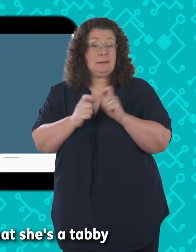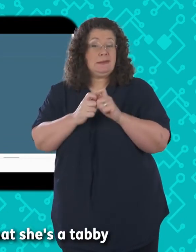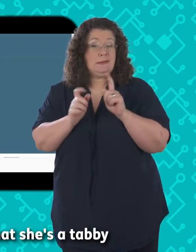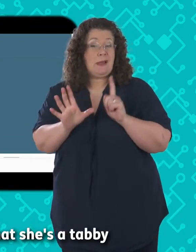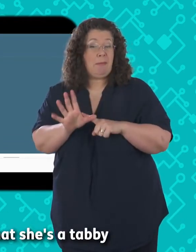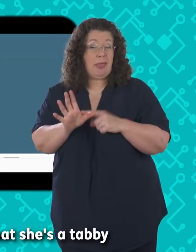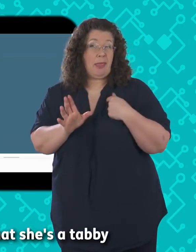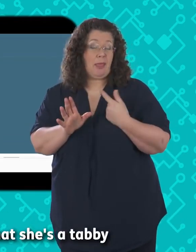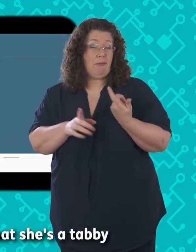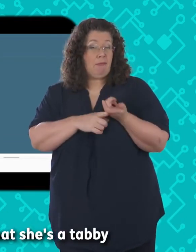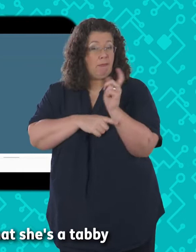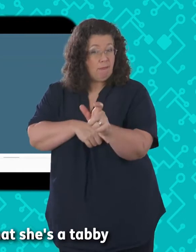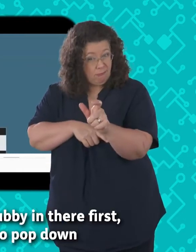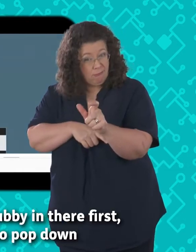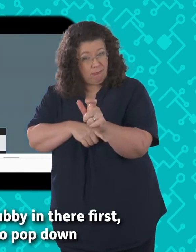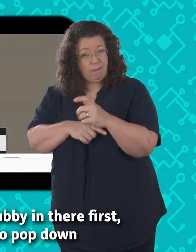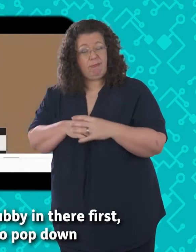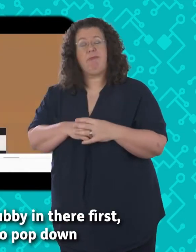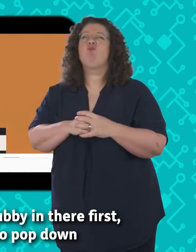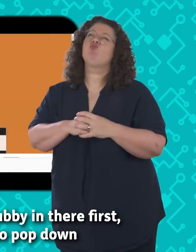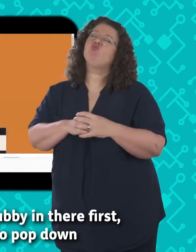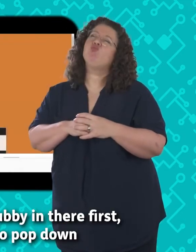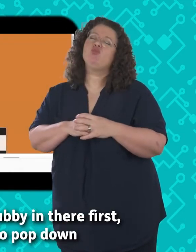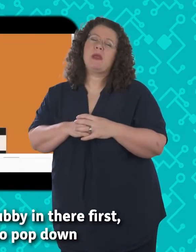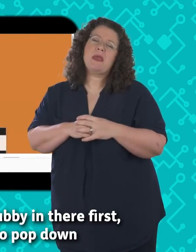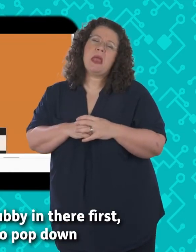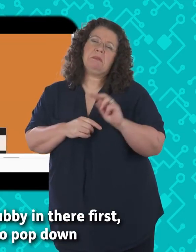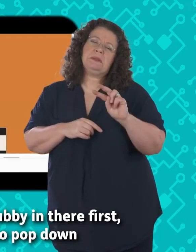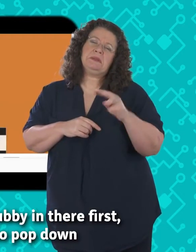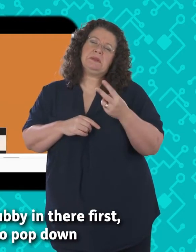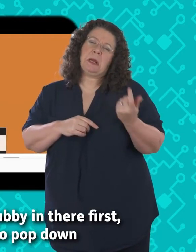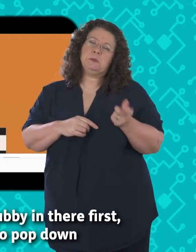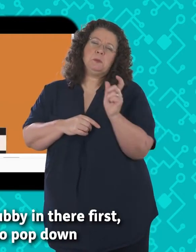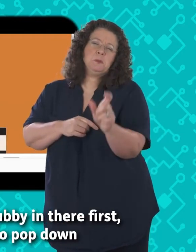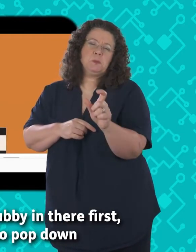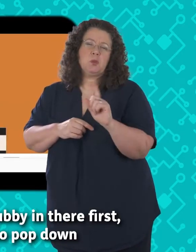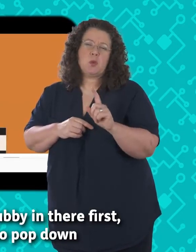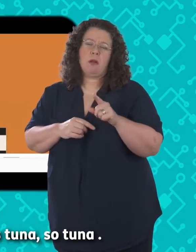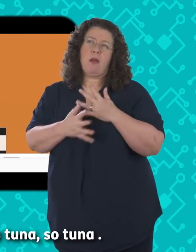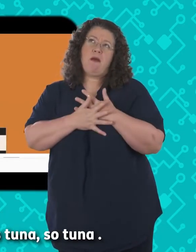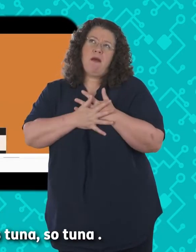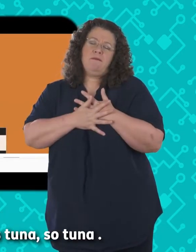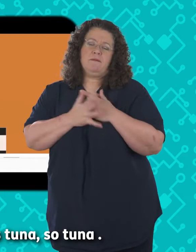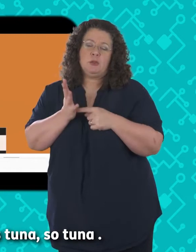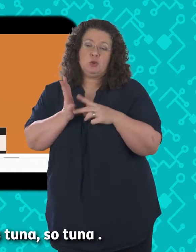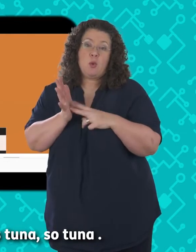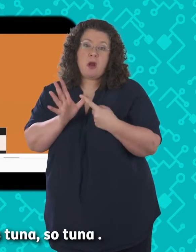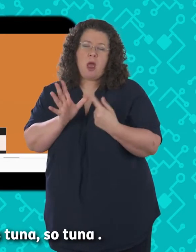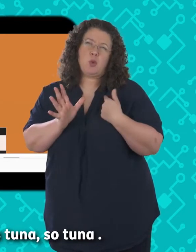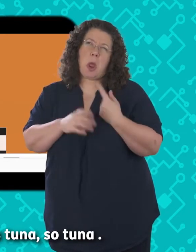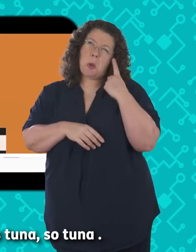first word is that she's a tabby. So I'm going to write tabby in there first. Then I'm going to pop down that she really loves